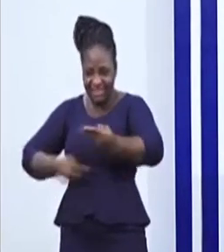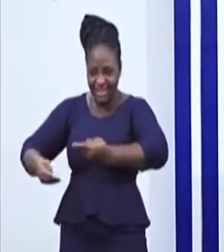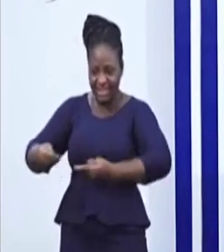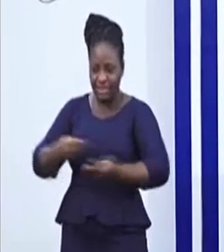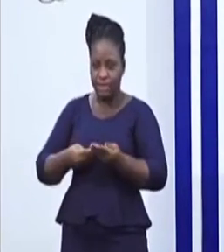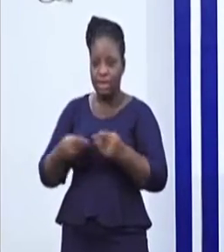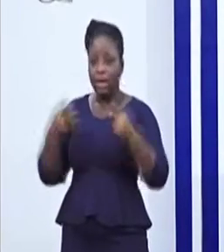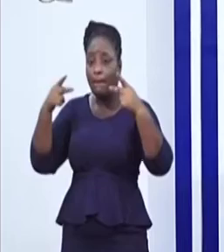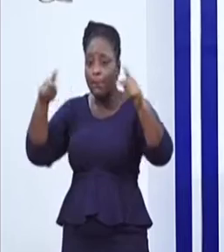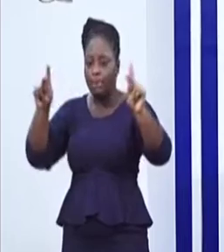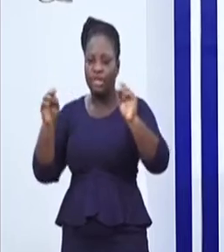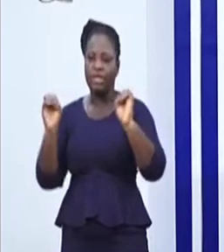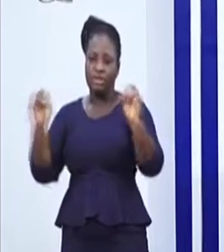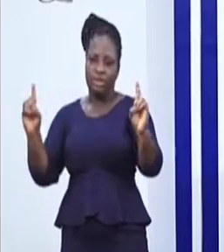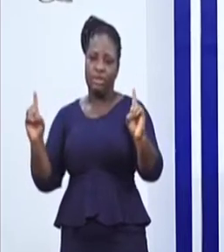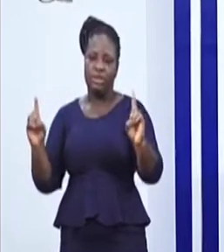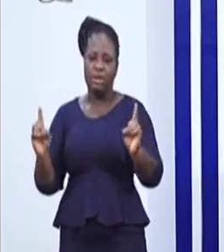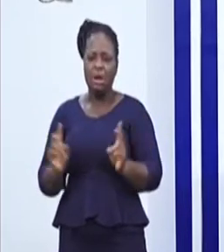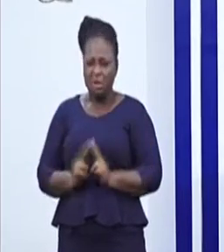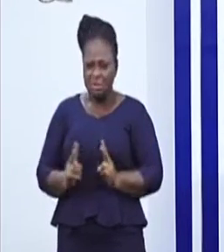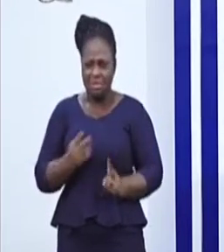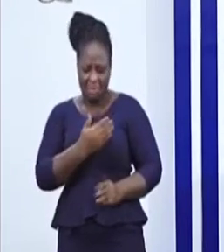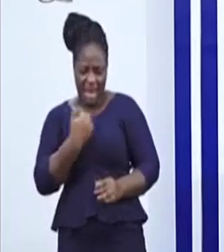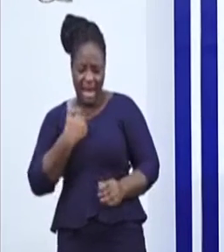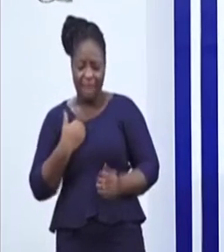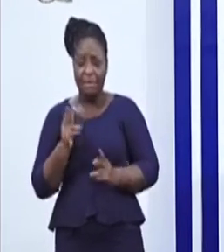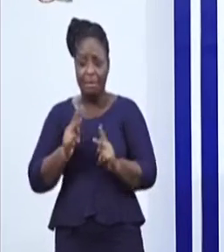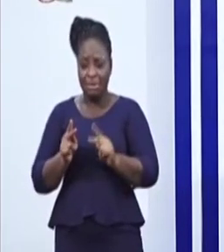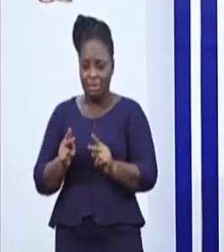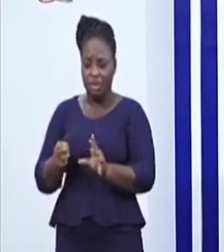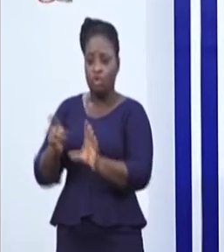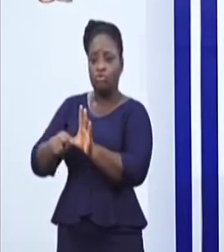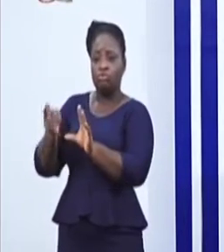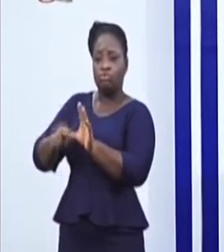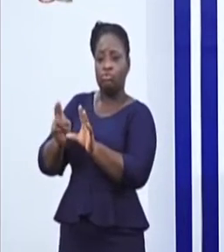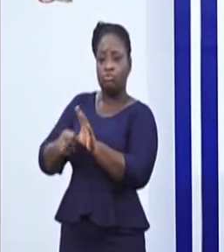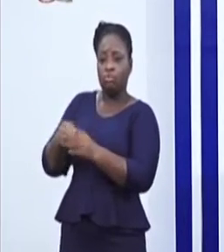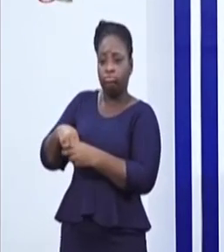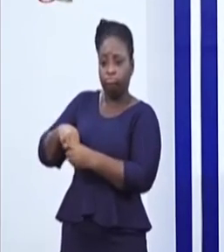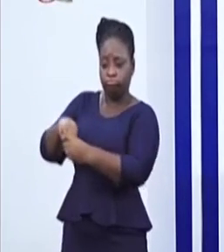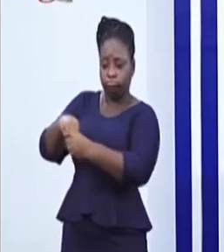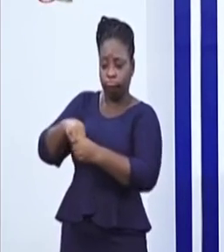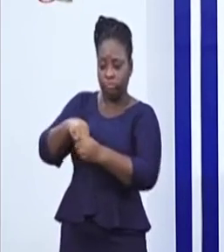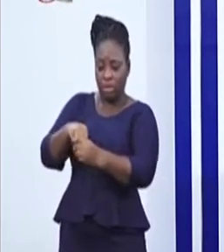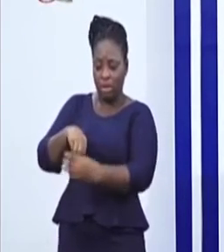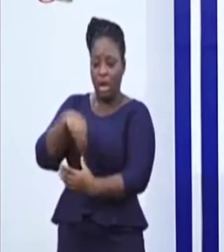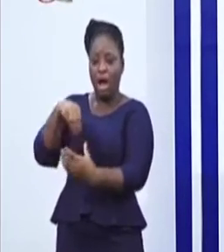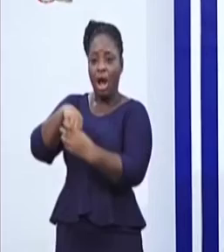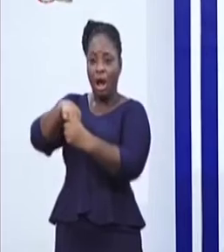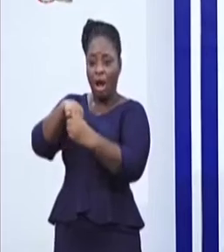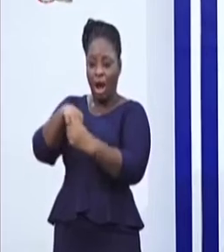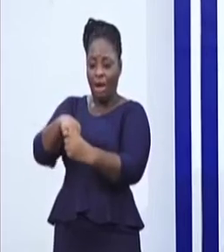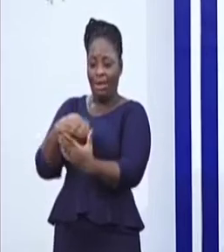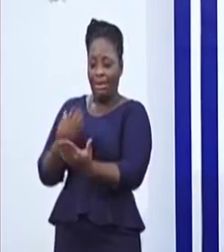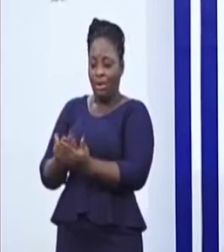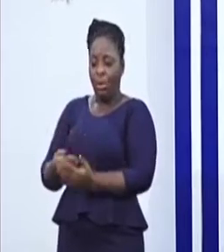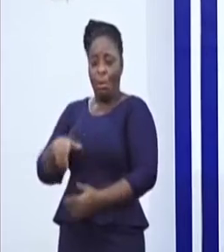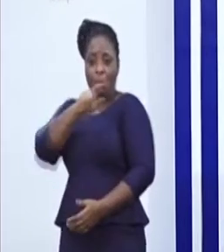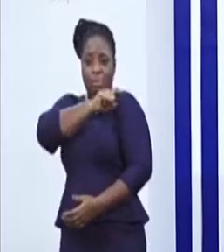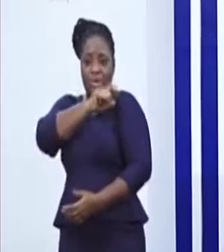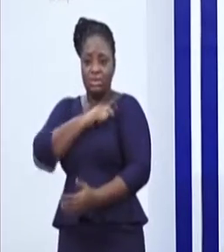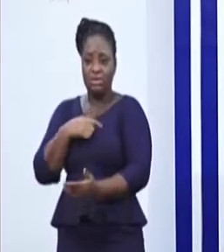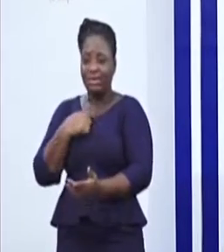form of public education. So we have people in trotros, in buses. When they get to the checkpoints, the police officers on the